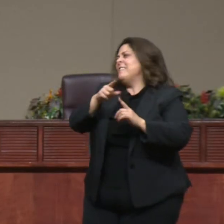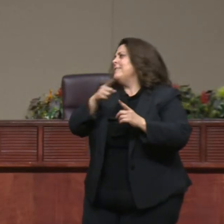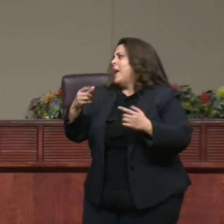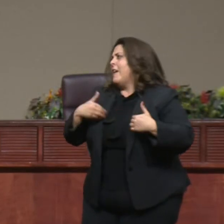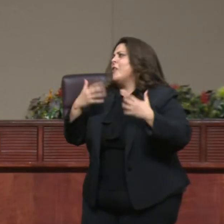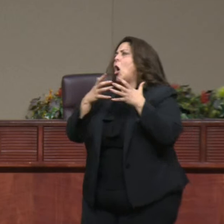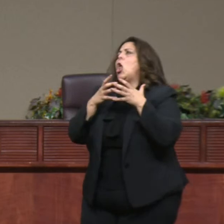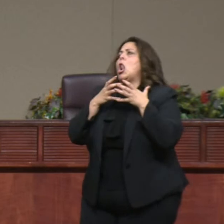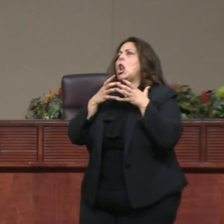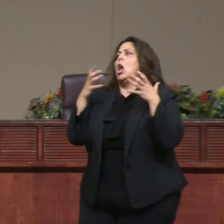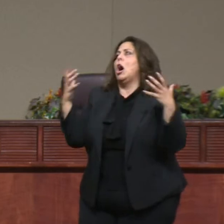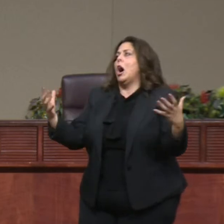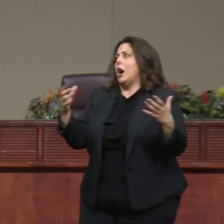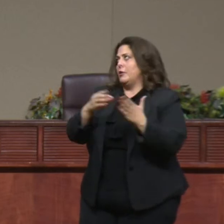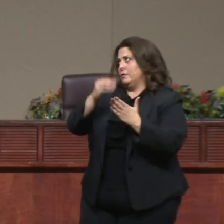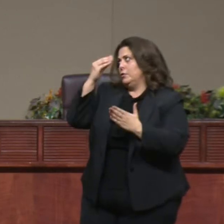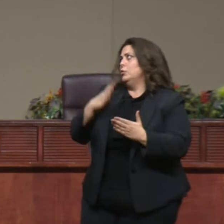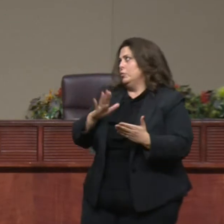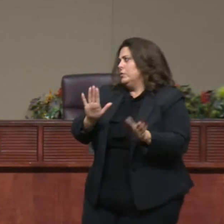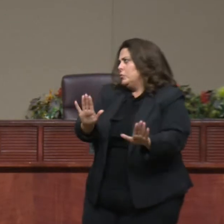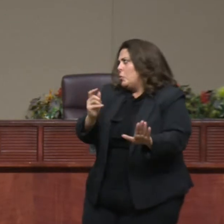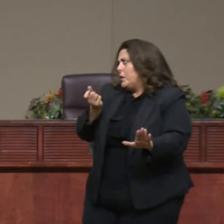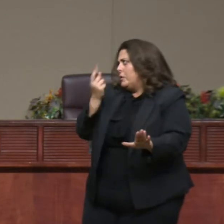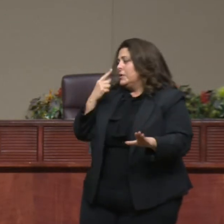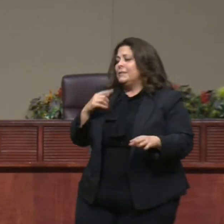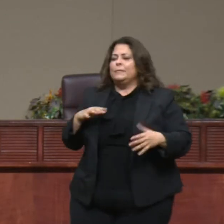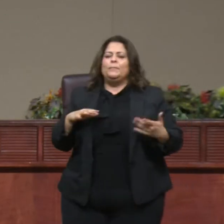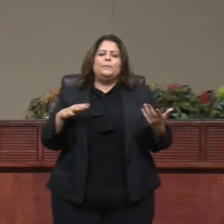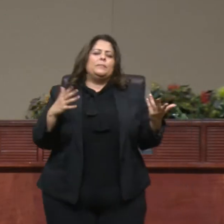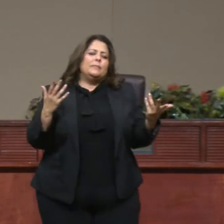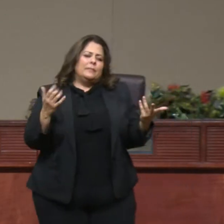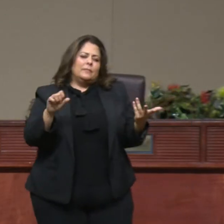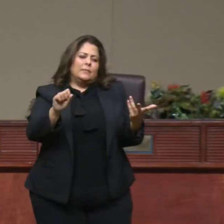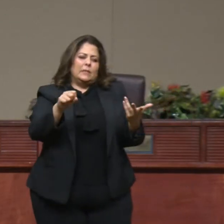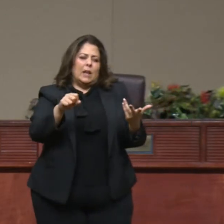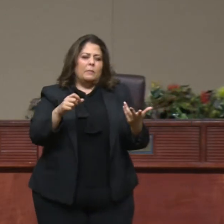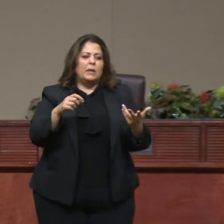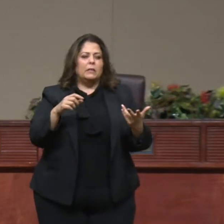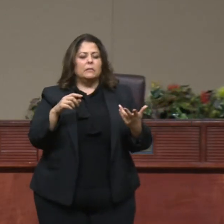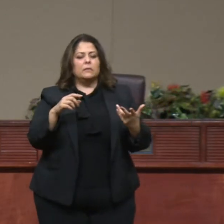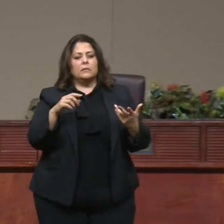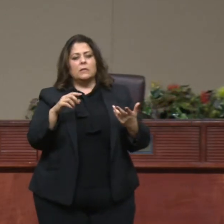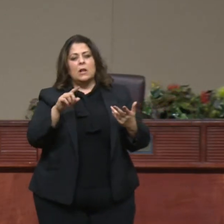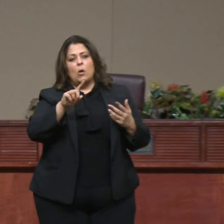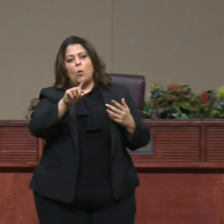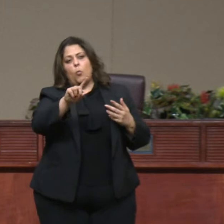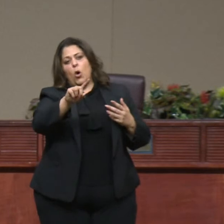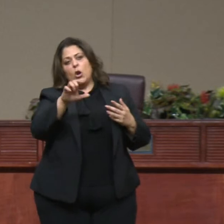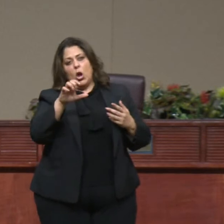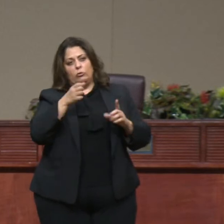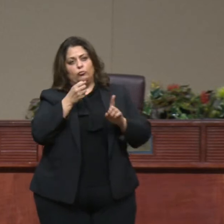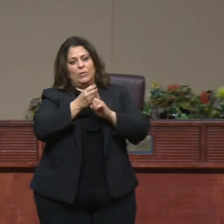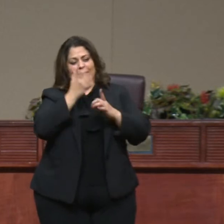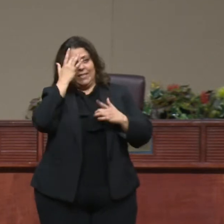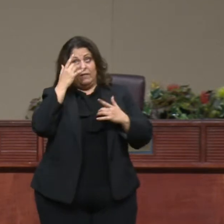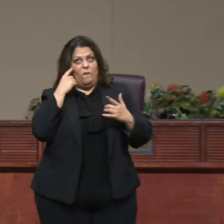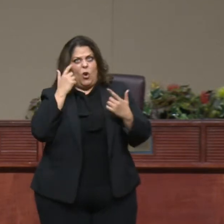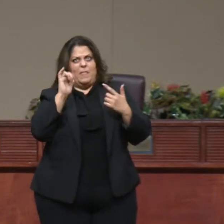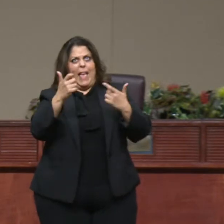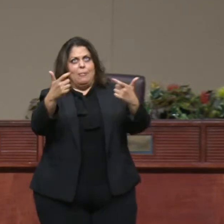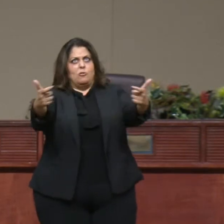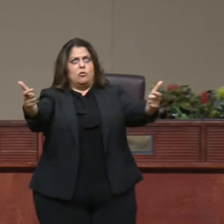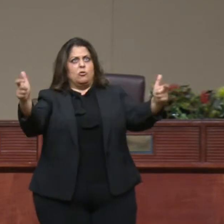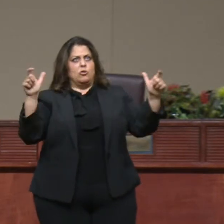of students. yeah, listen, 100 cases or so in a large population